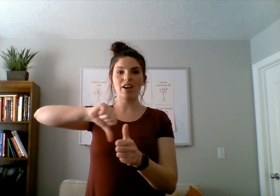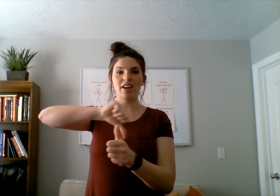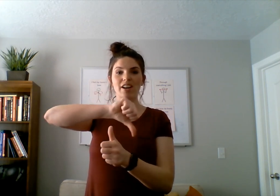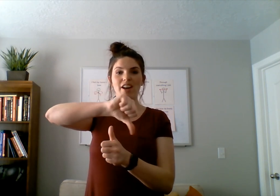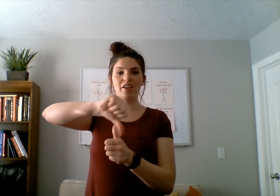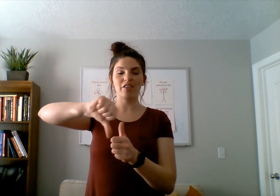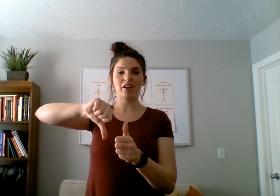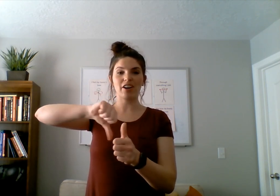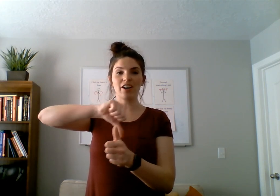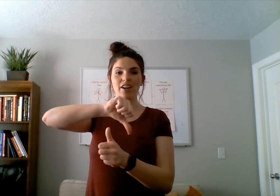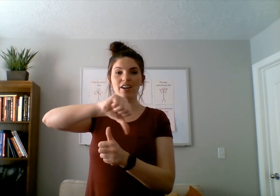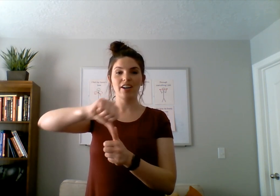another.